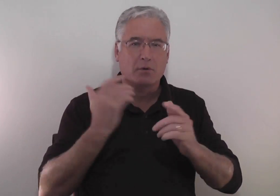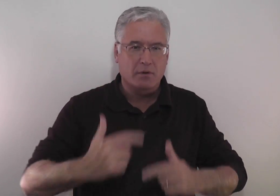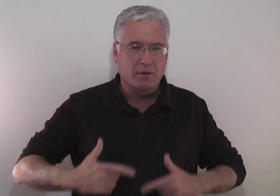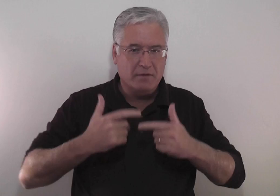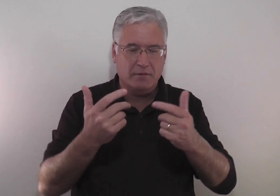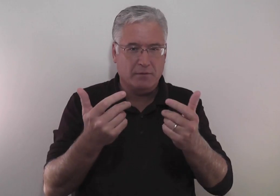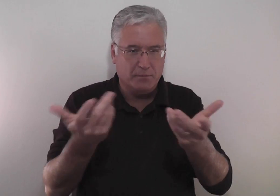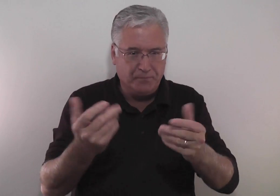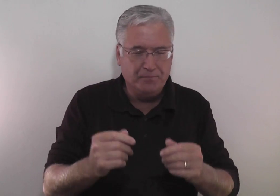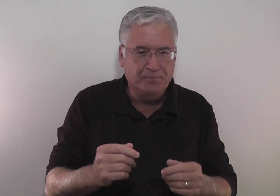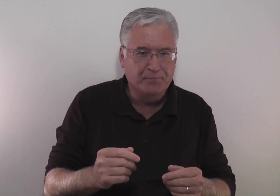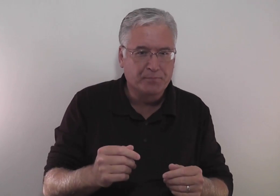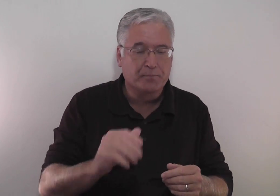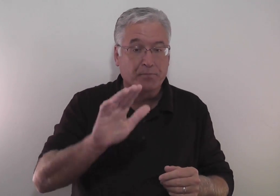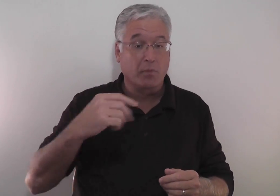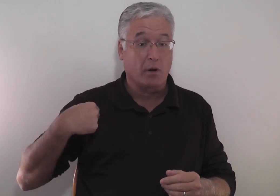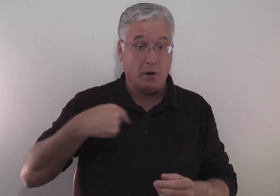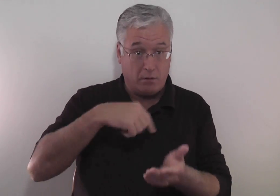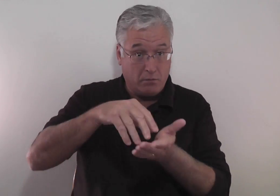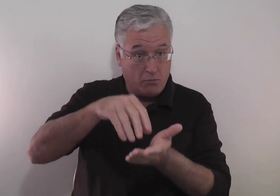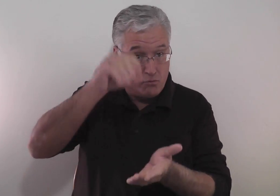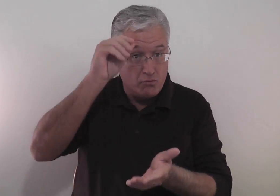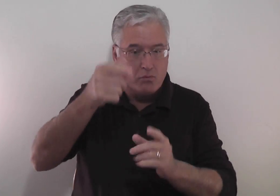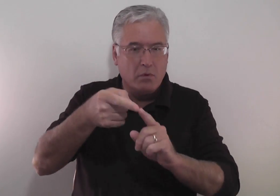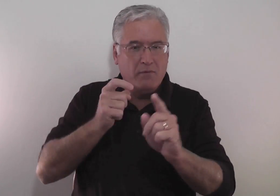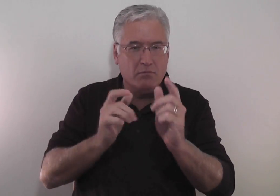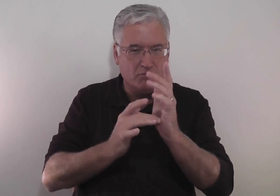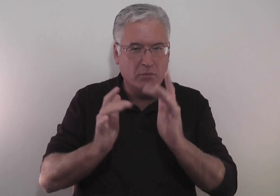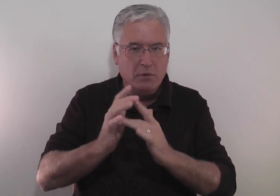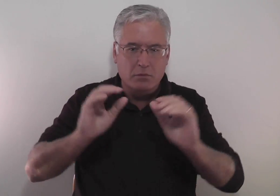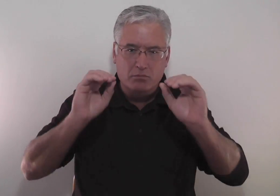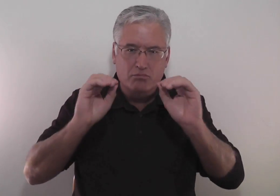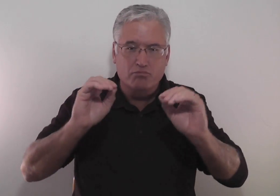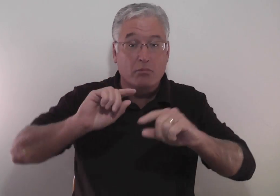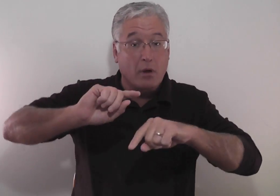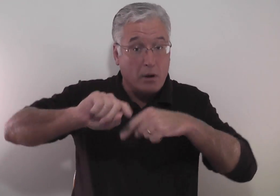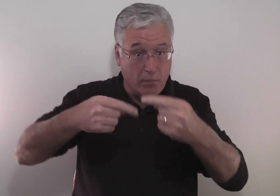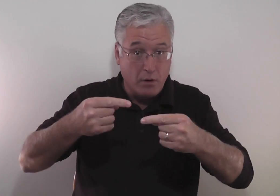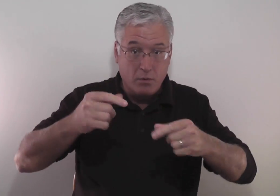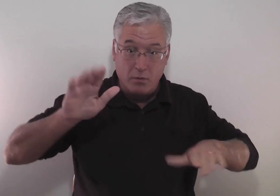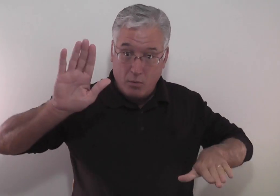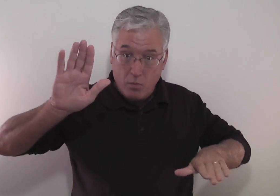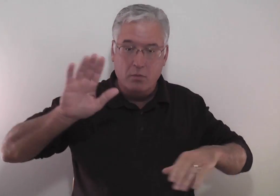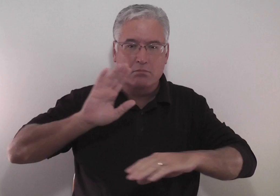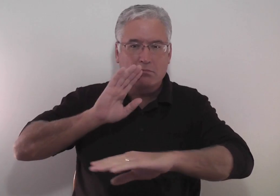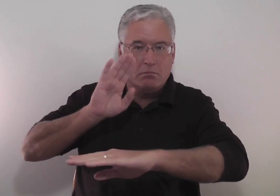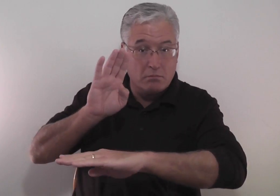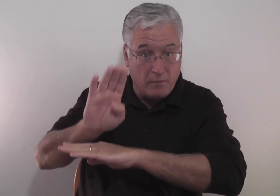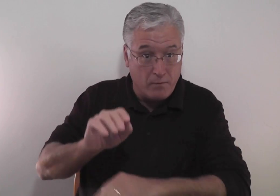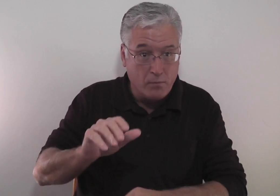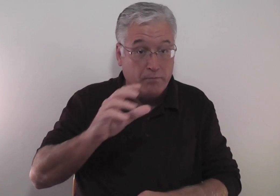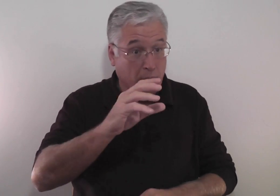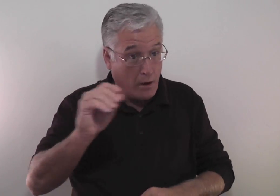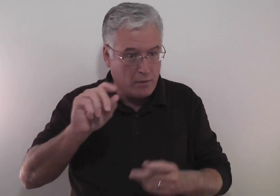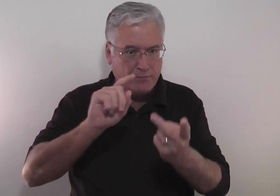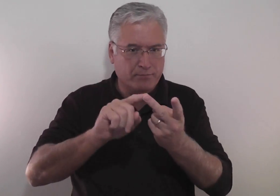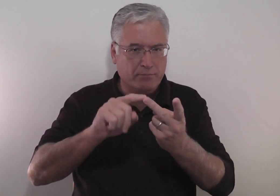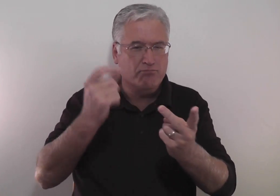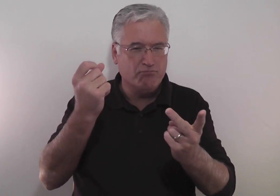Okay, now how would we apply this to our Christian lives? Well, we've learned, from Jesus' teaching about oaths and vows,